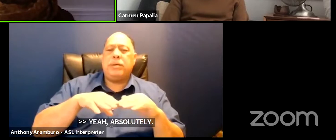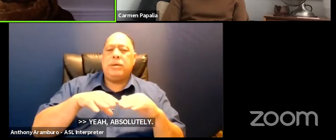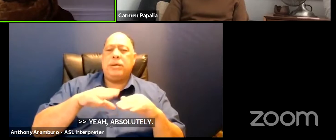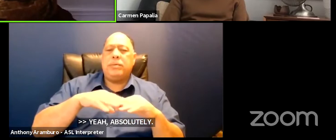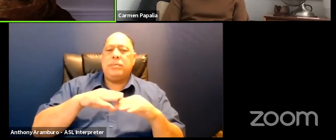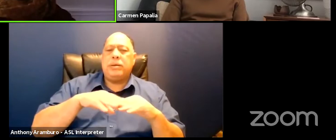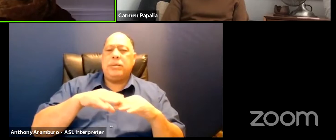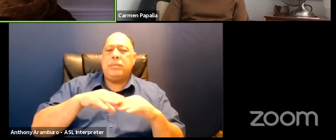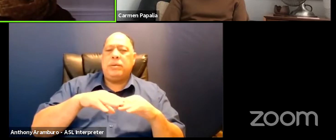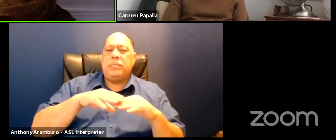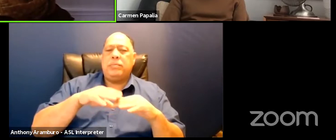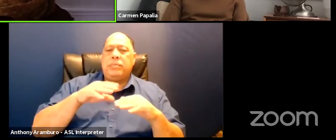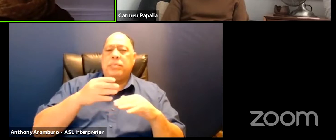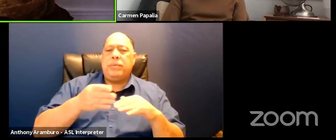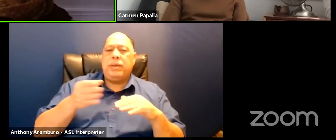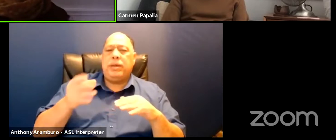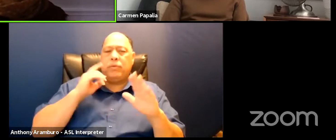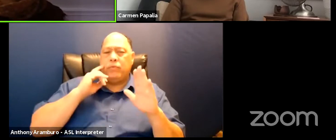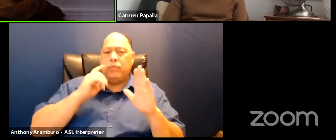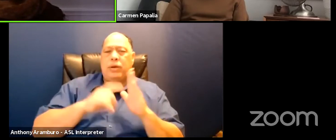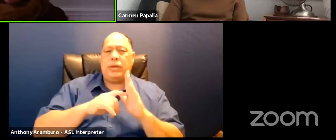recognizing that each person is the